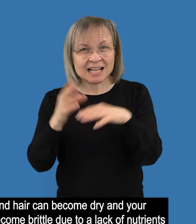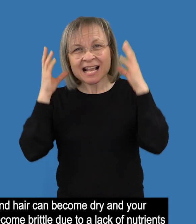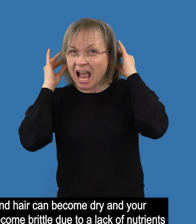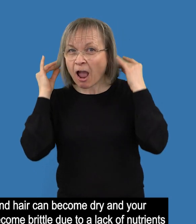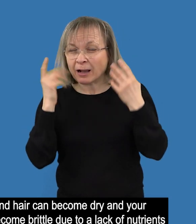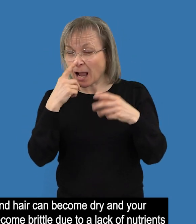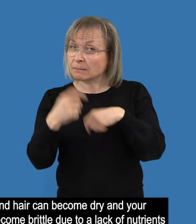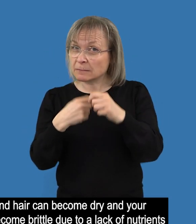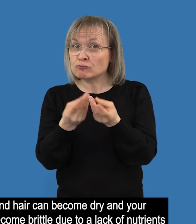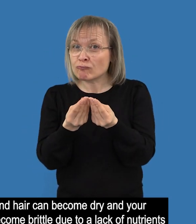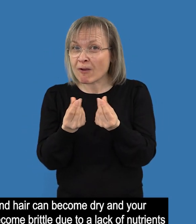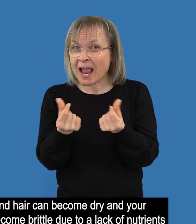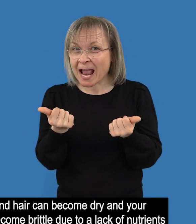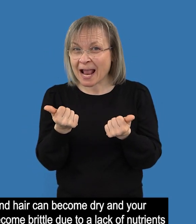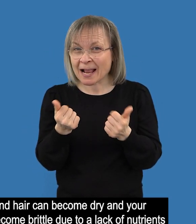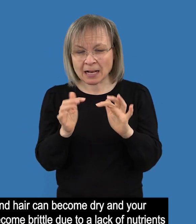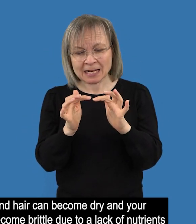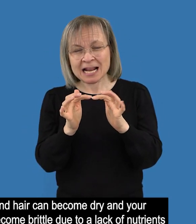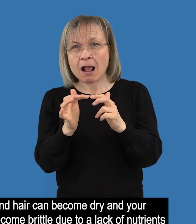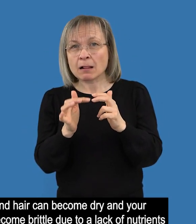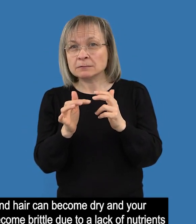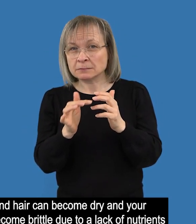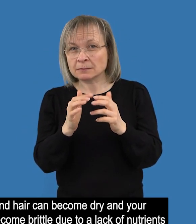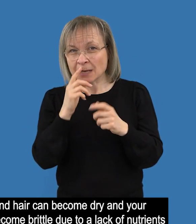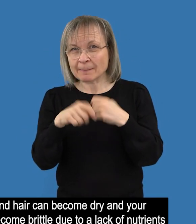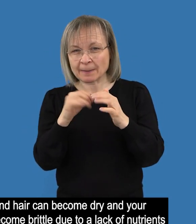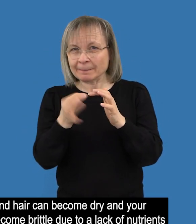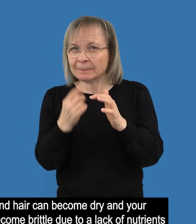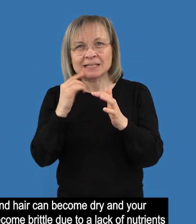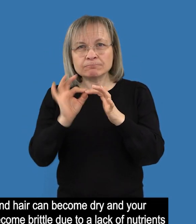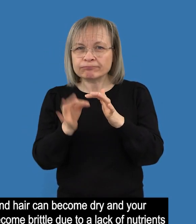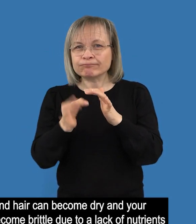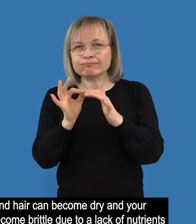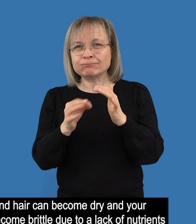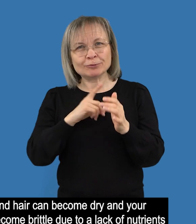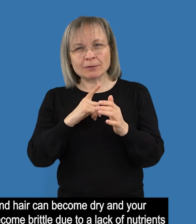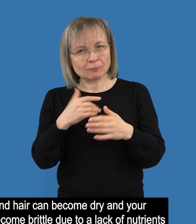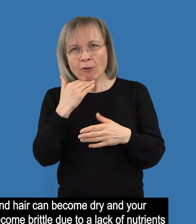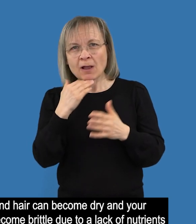Your skin and hair can become dry and your fingernails can become brittle due to a lack of nutrients.